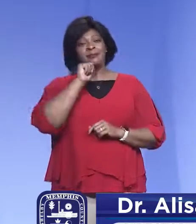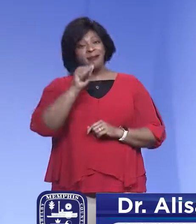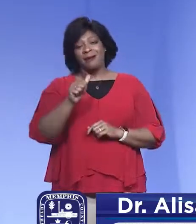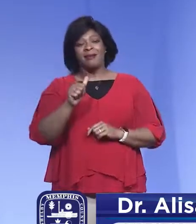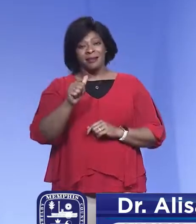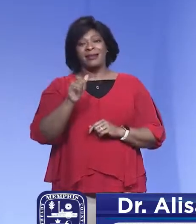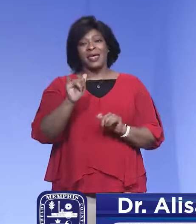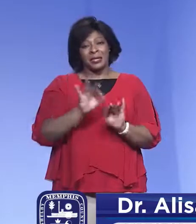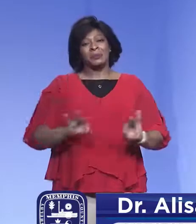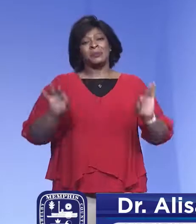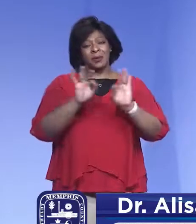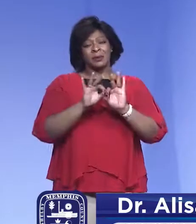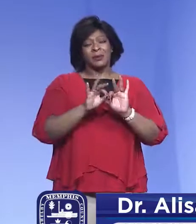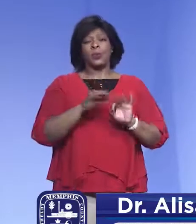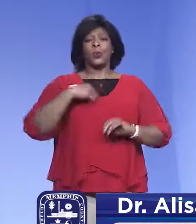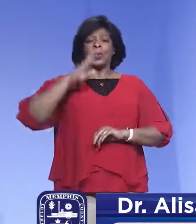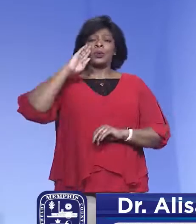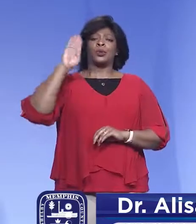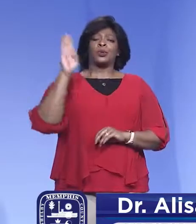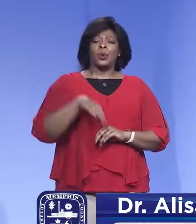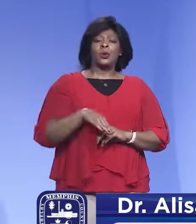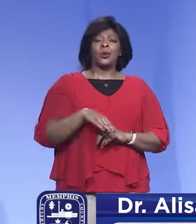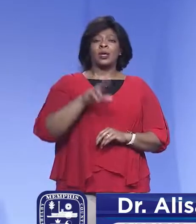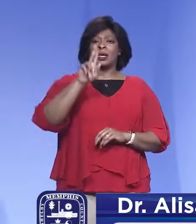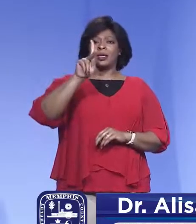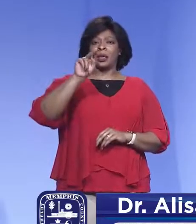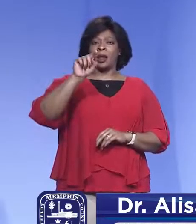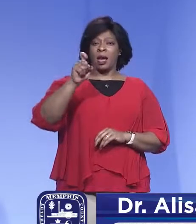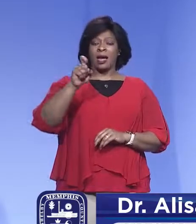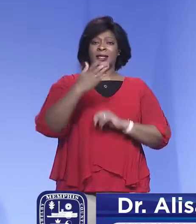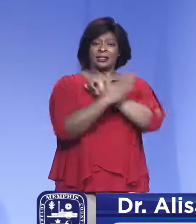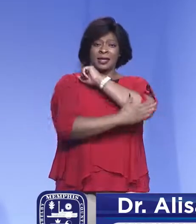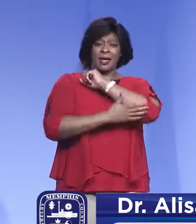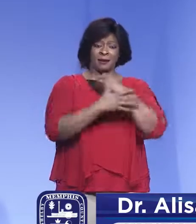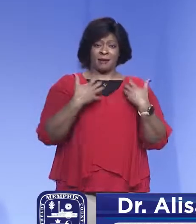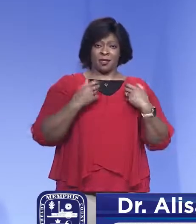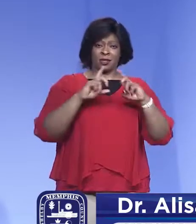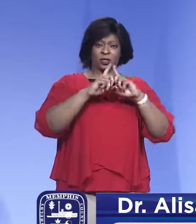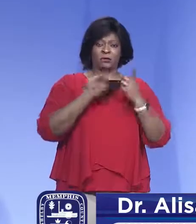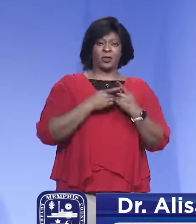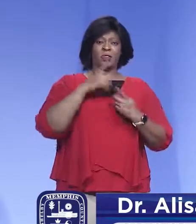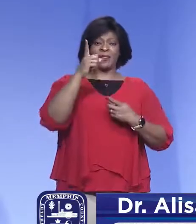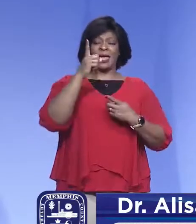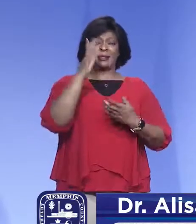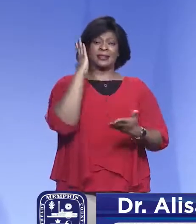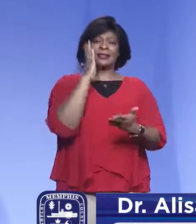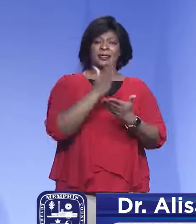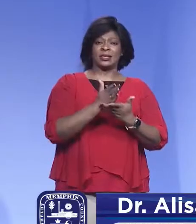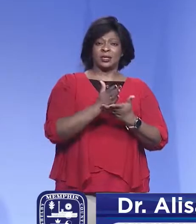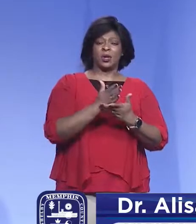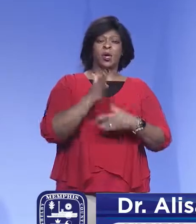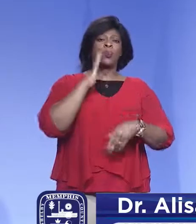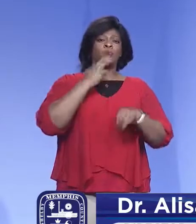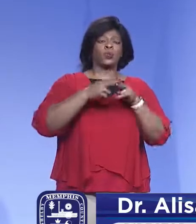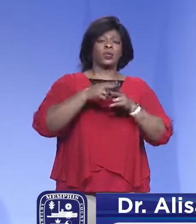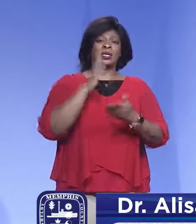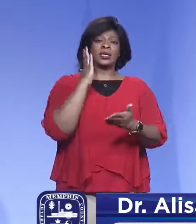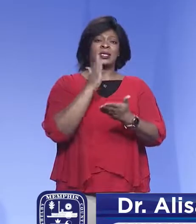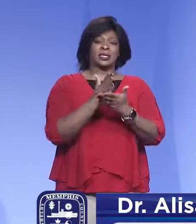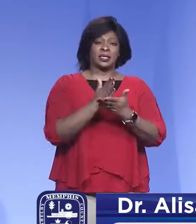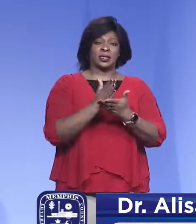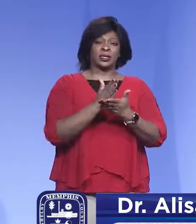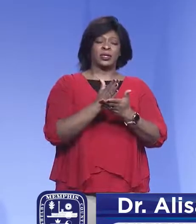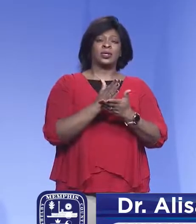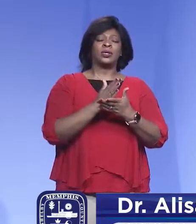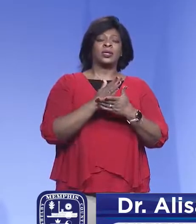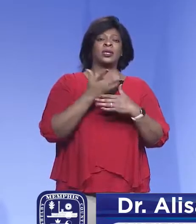We also know that the Knox County Health Department has discontinued or will shortly discontinue